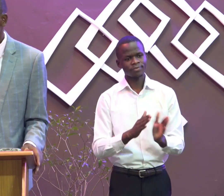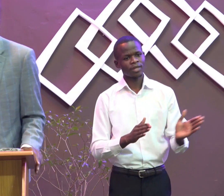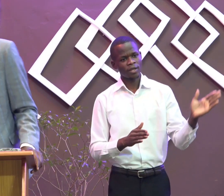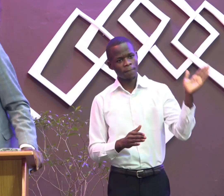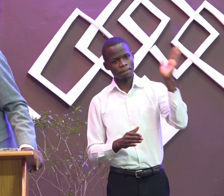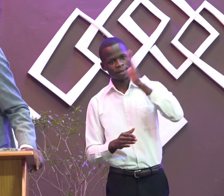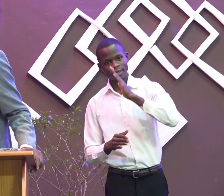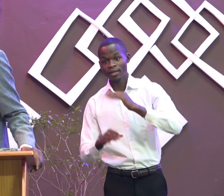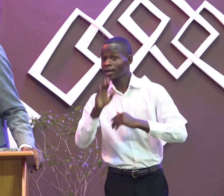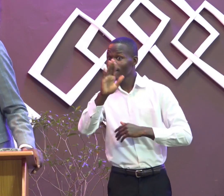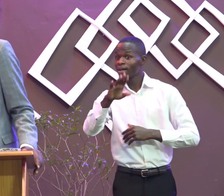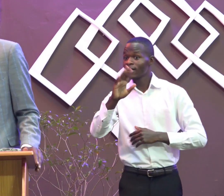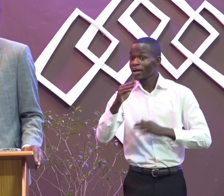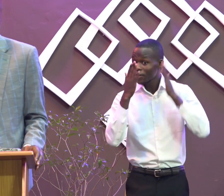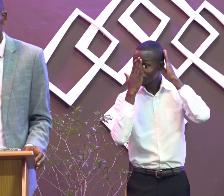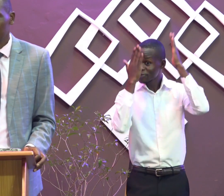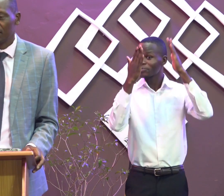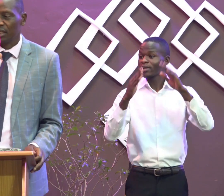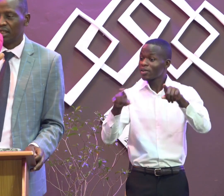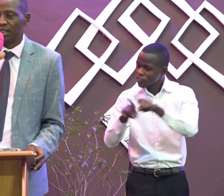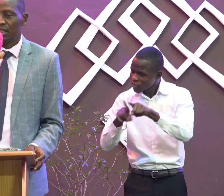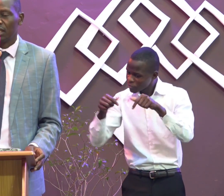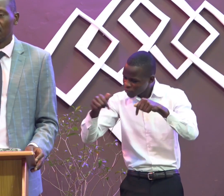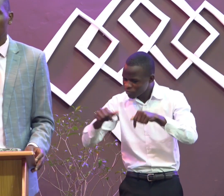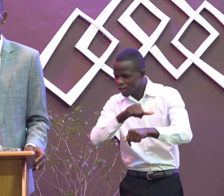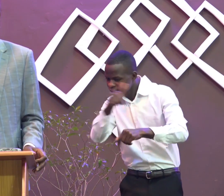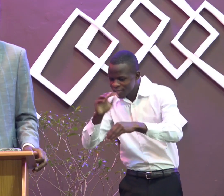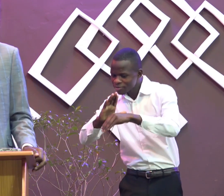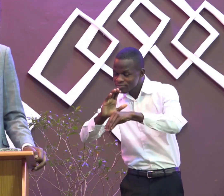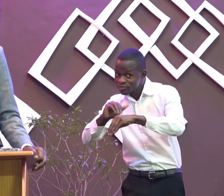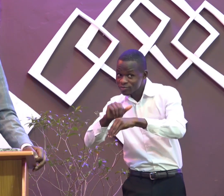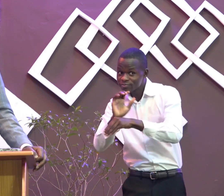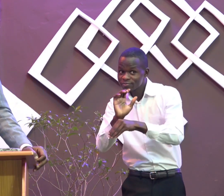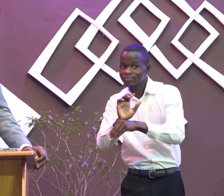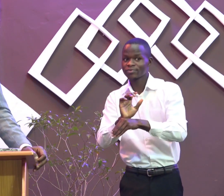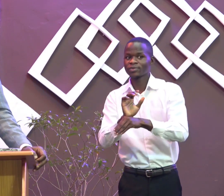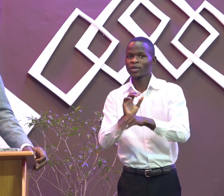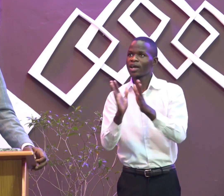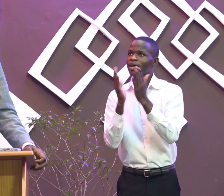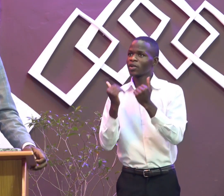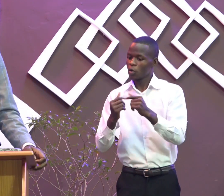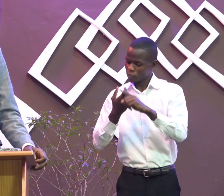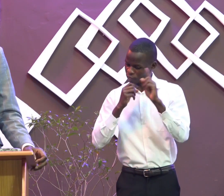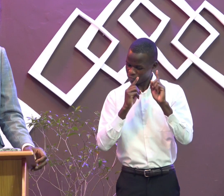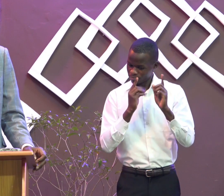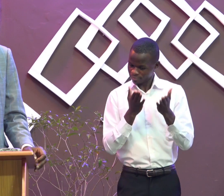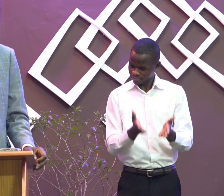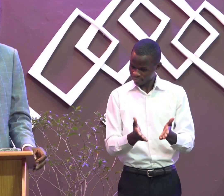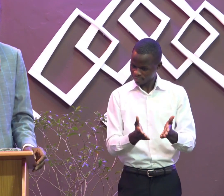went nimuga back. Pastor wampisa awalala. And I told him, Pastor, I've been invited Nangai. Somewhere else. Tuvano kwate bitabo byo ogende mu